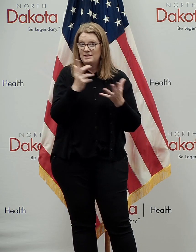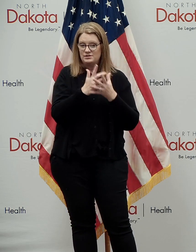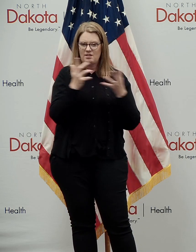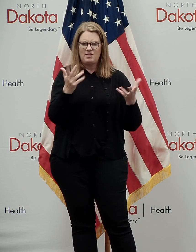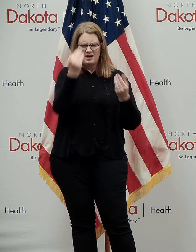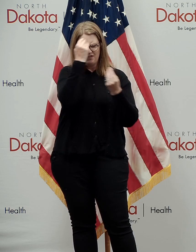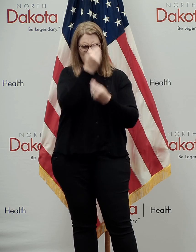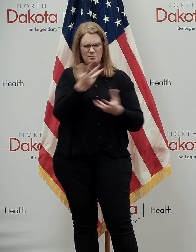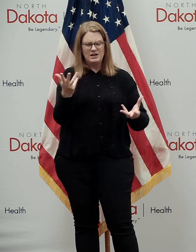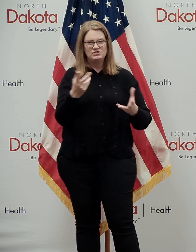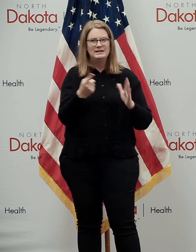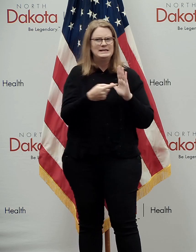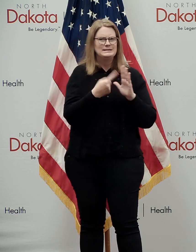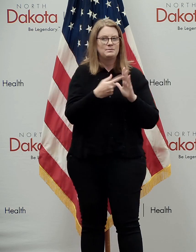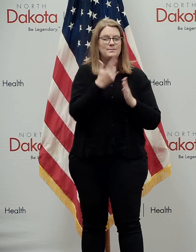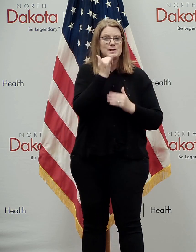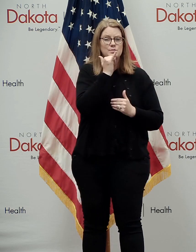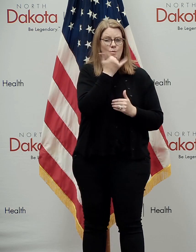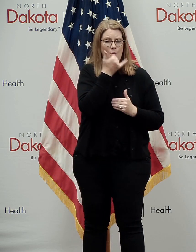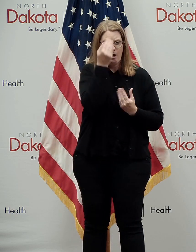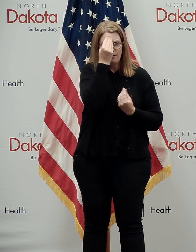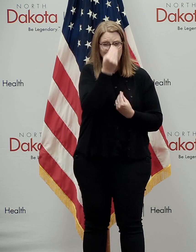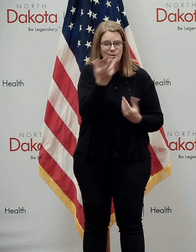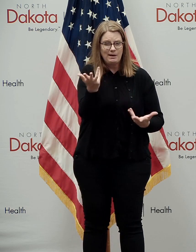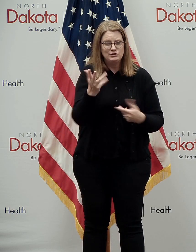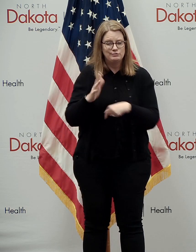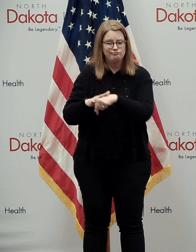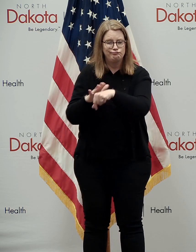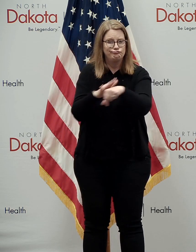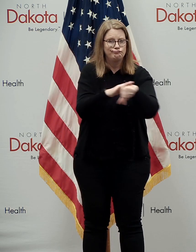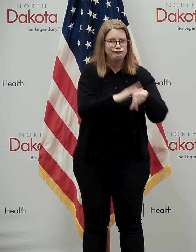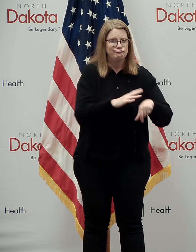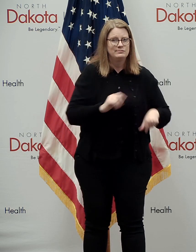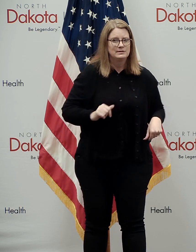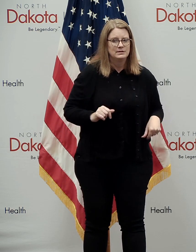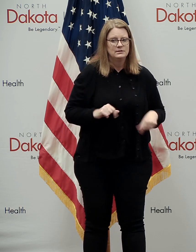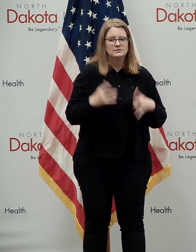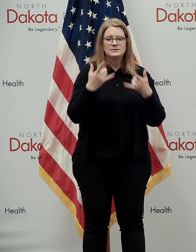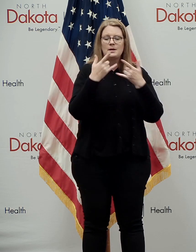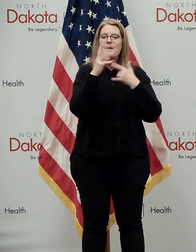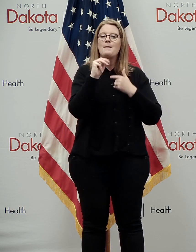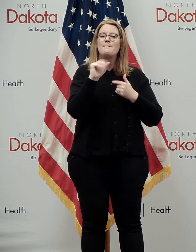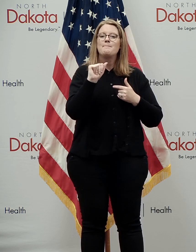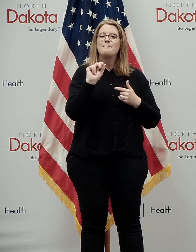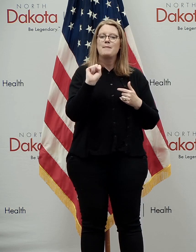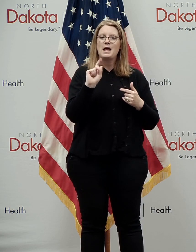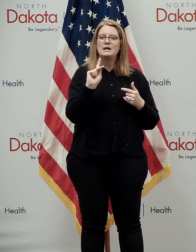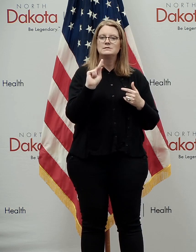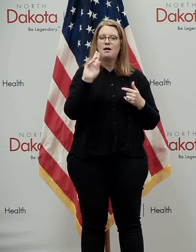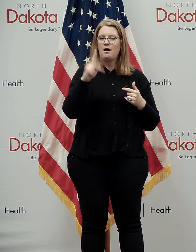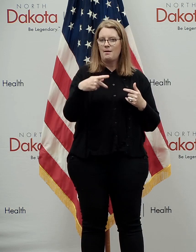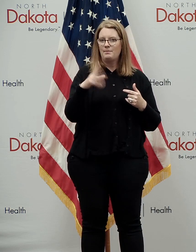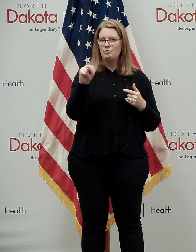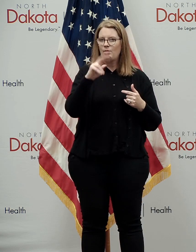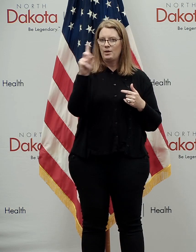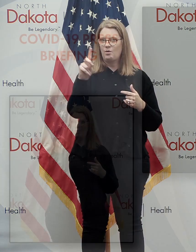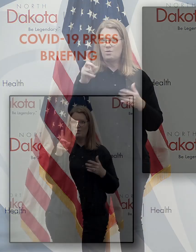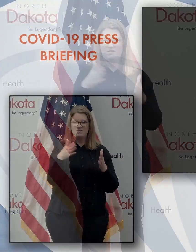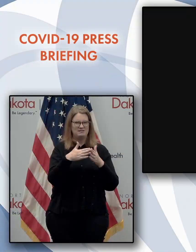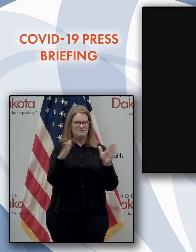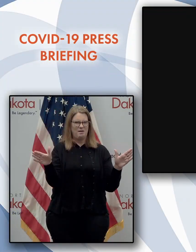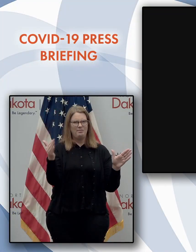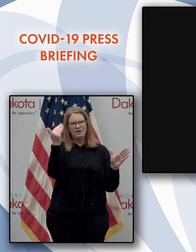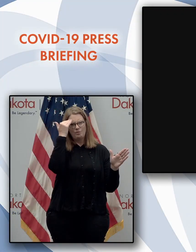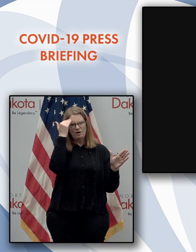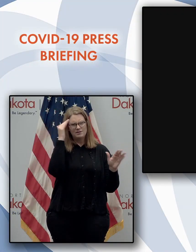lot of misinformation that's floating around about masks. So today we're announcing the Mask Up North Dakota public awareness campaign, again, to try